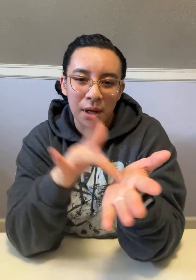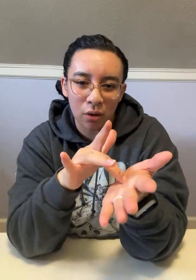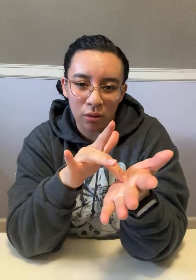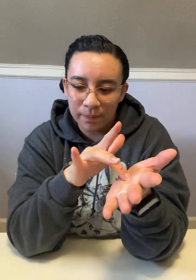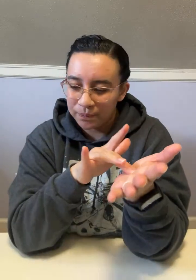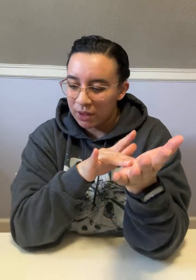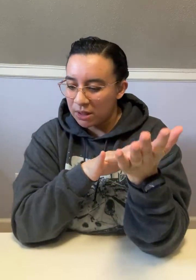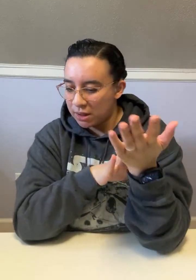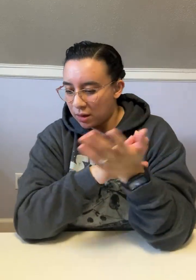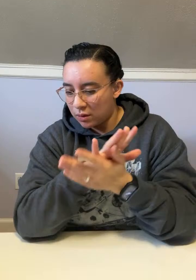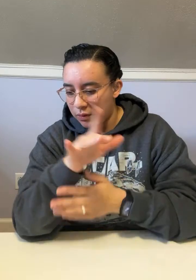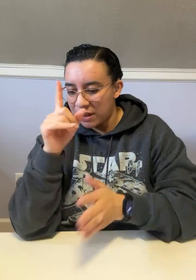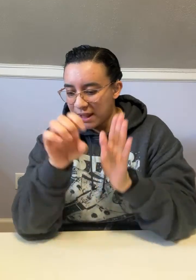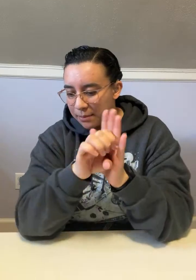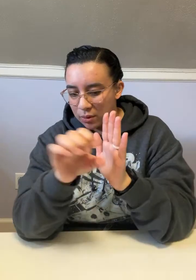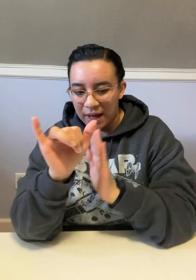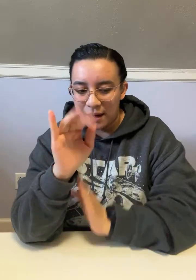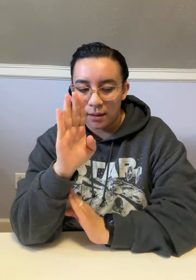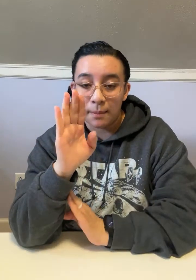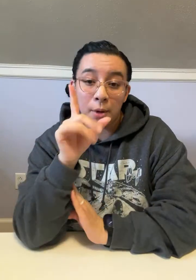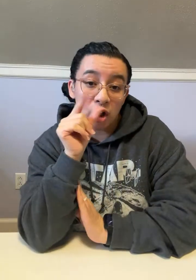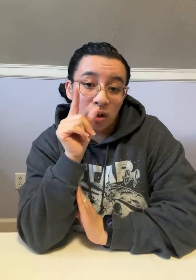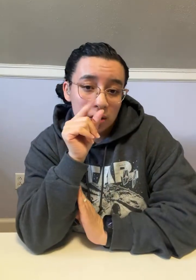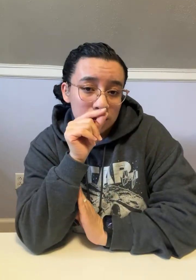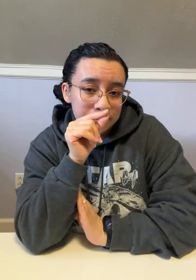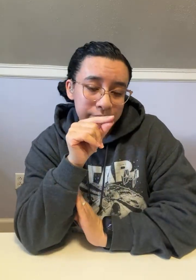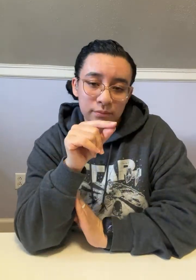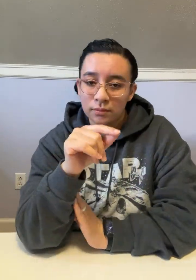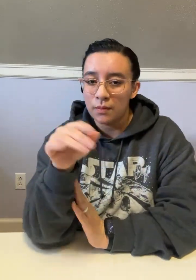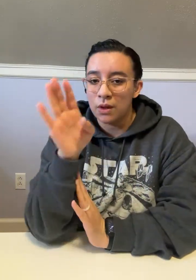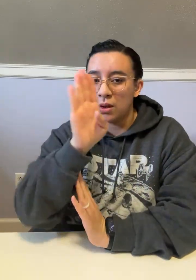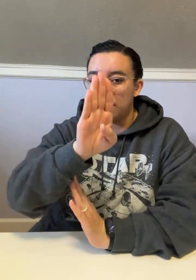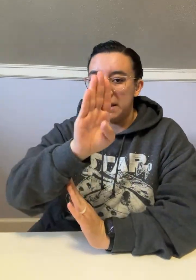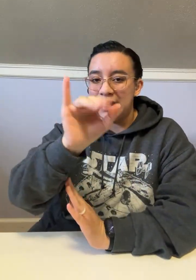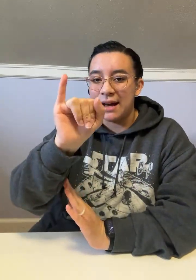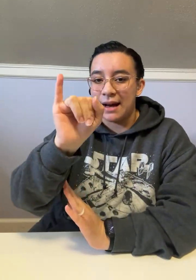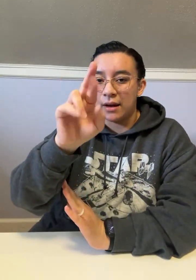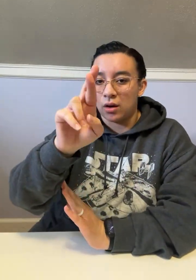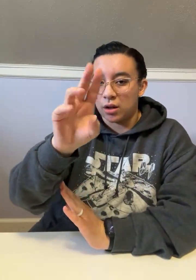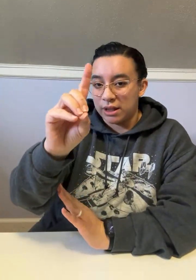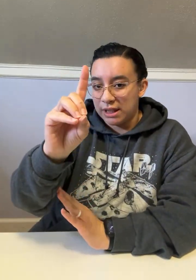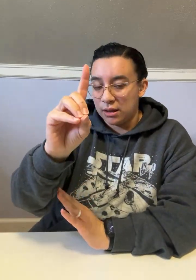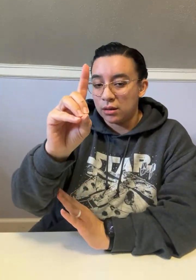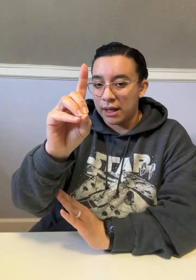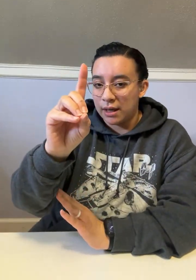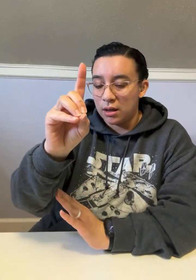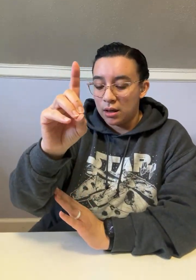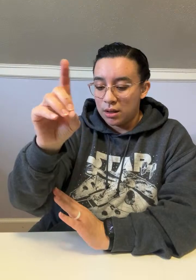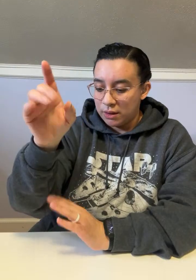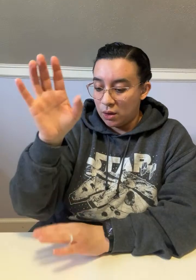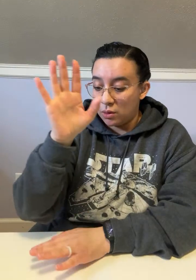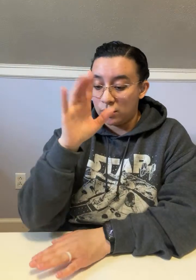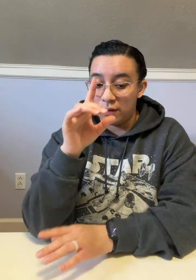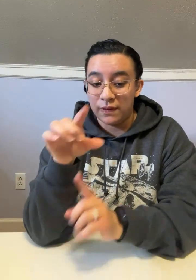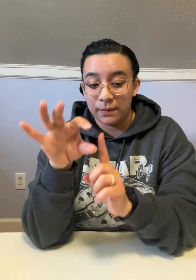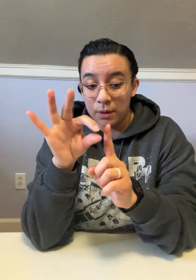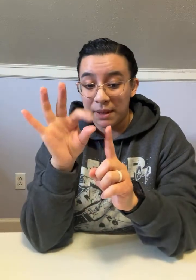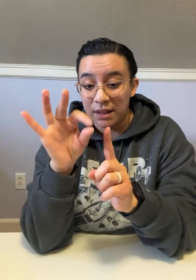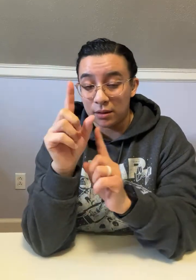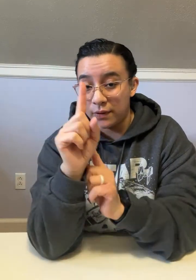middle. So for example, like bird, so B-I-R-D, okay? So you pick the first